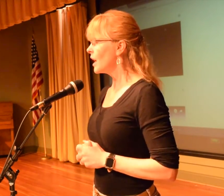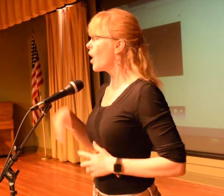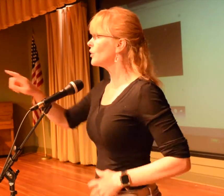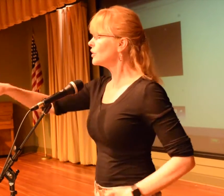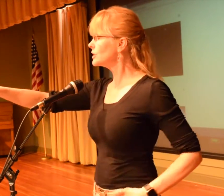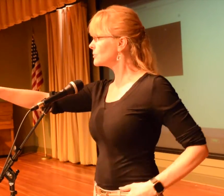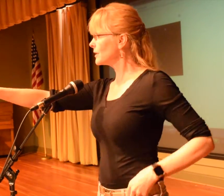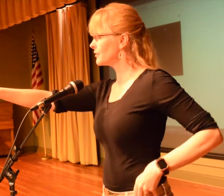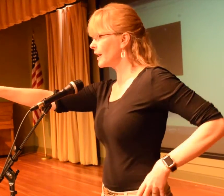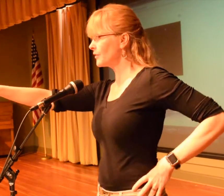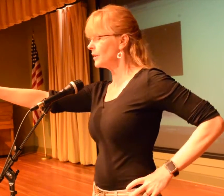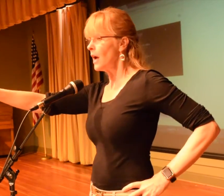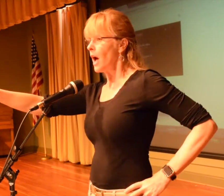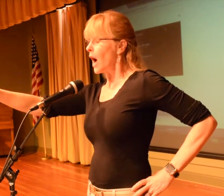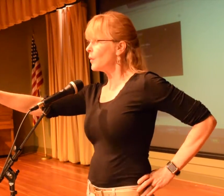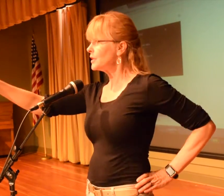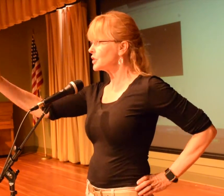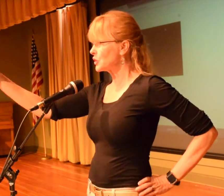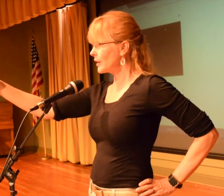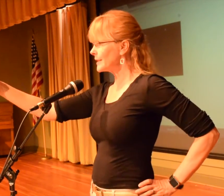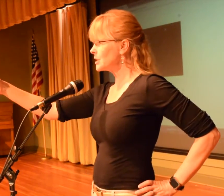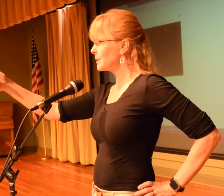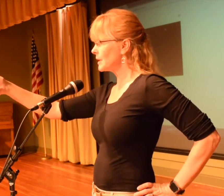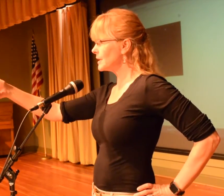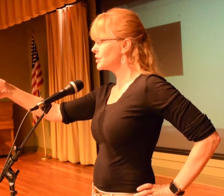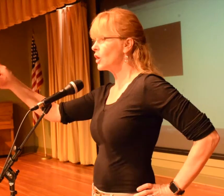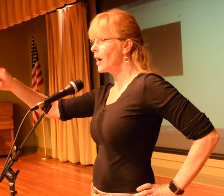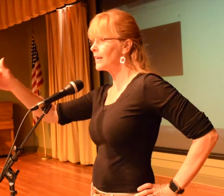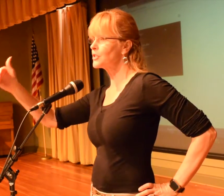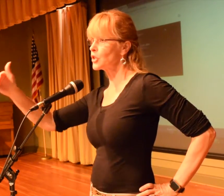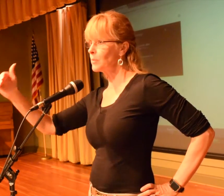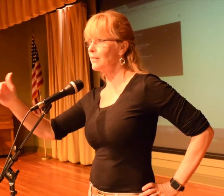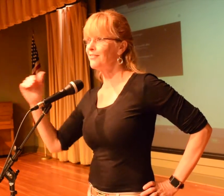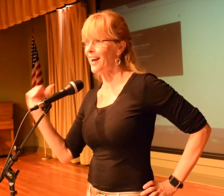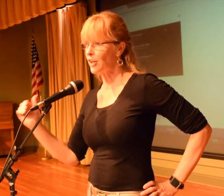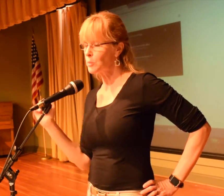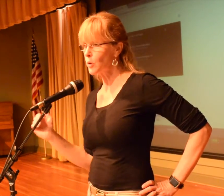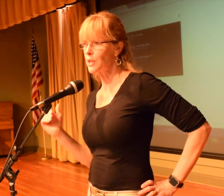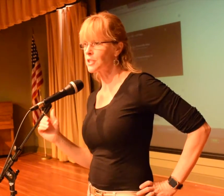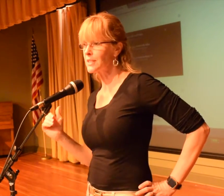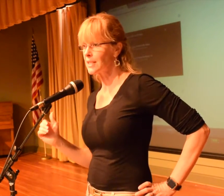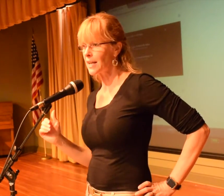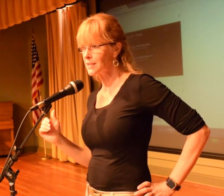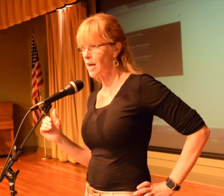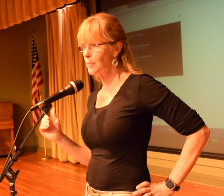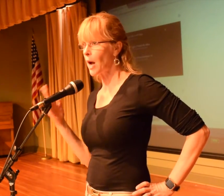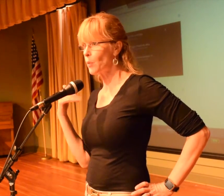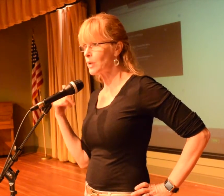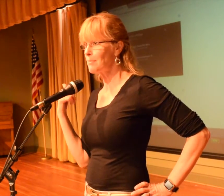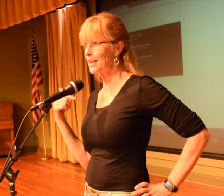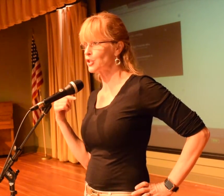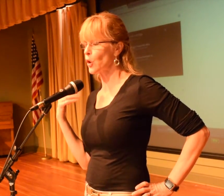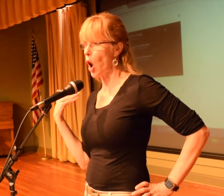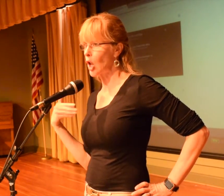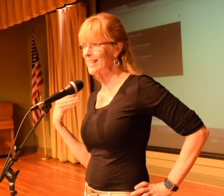Oh, you know what? Do me a favor. I wanted to start this because y'all had so many valuable questions the last time. I want to make sure all of